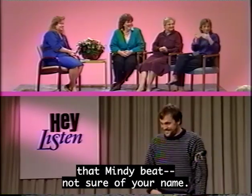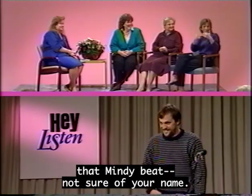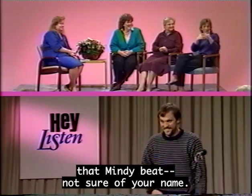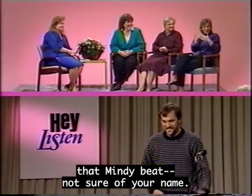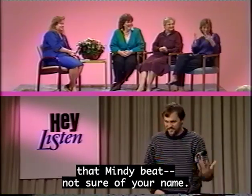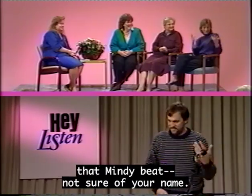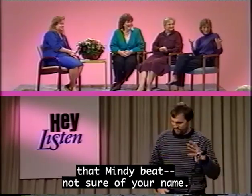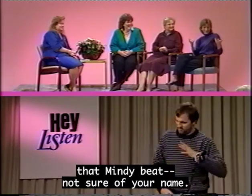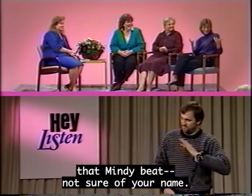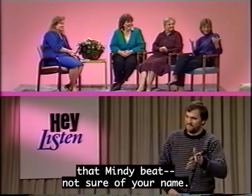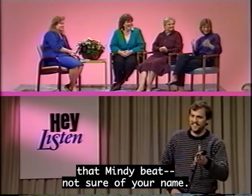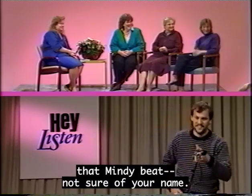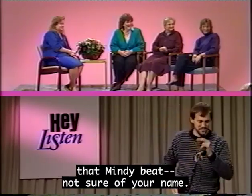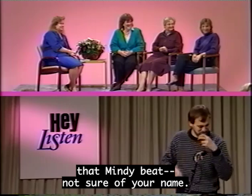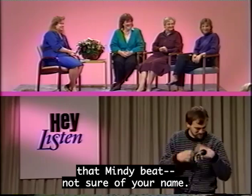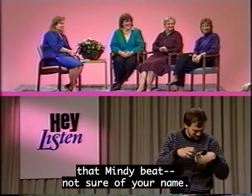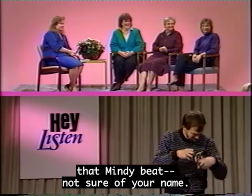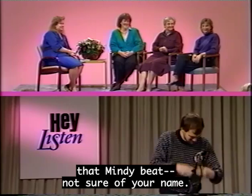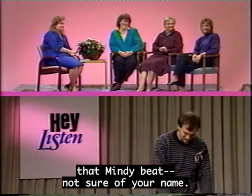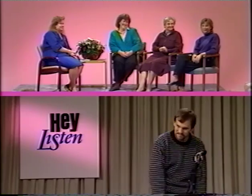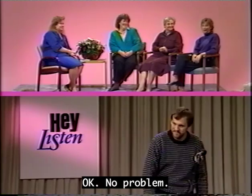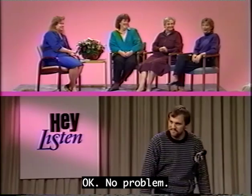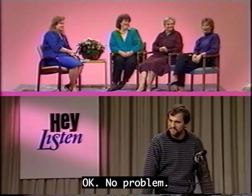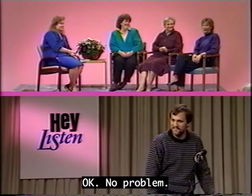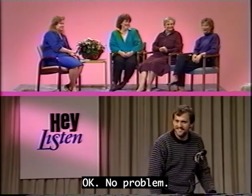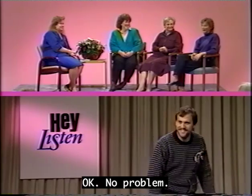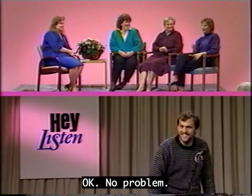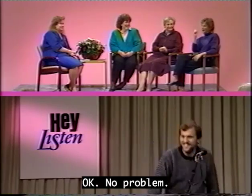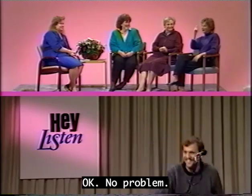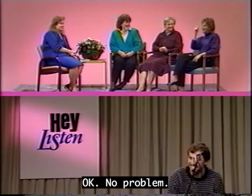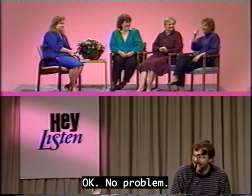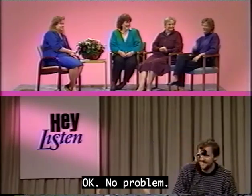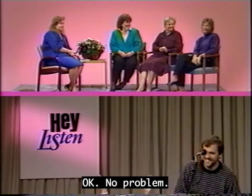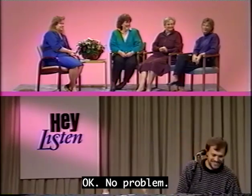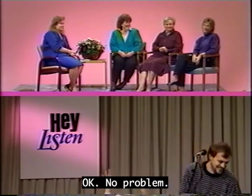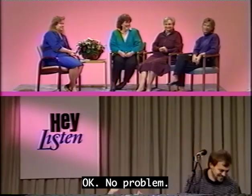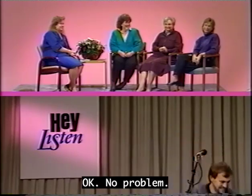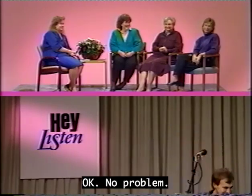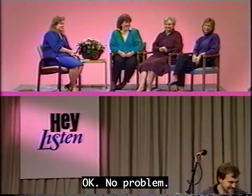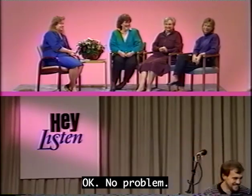that Mindy beat, I'm not sure of your name. Okay, no problem.